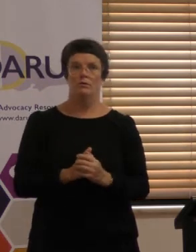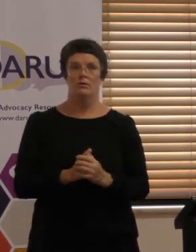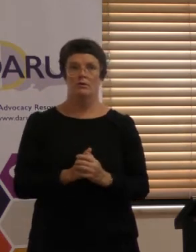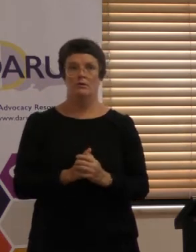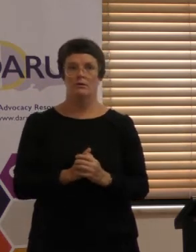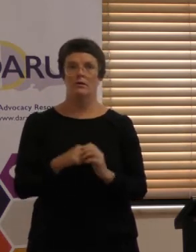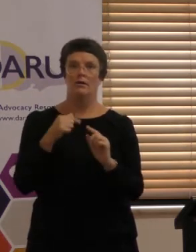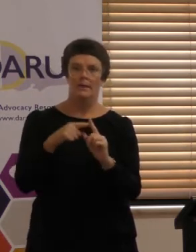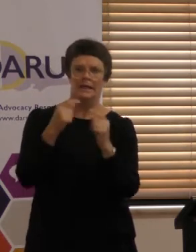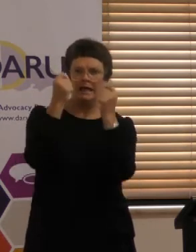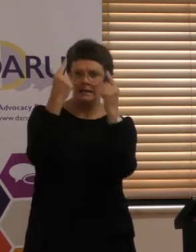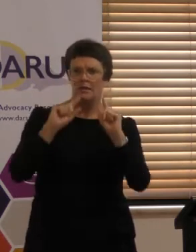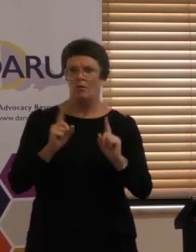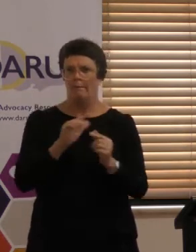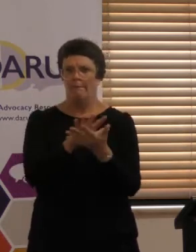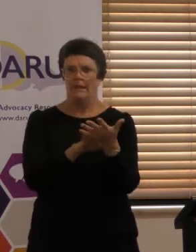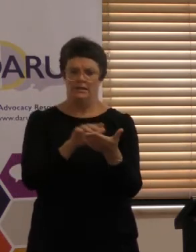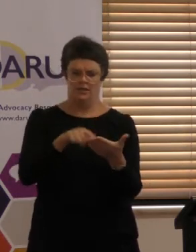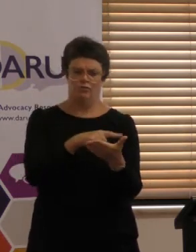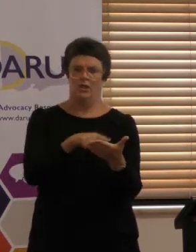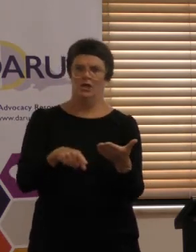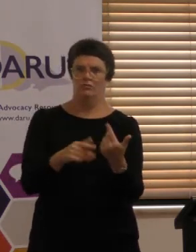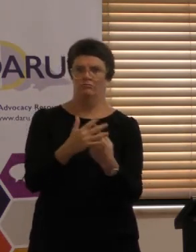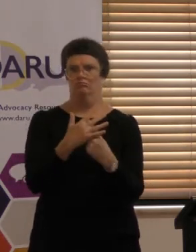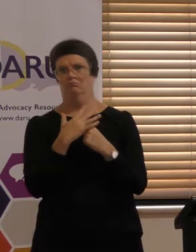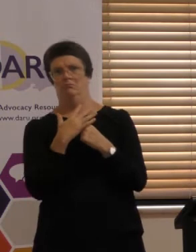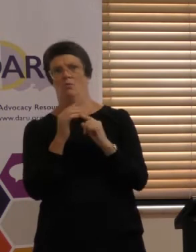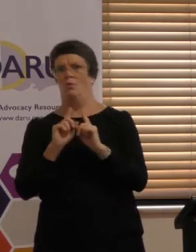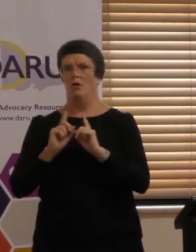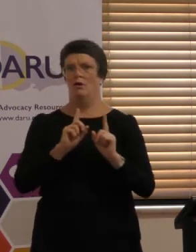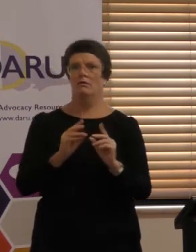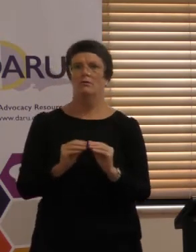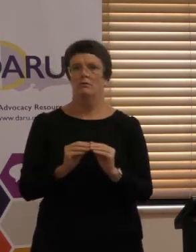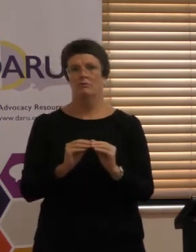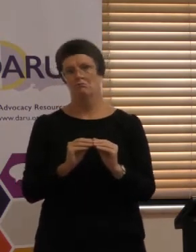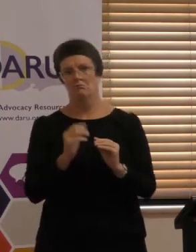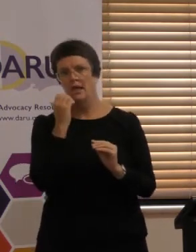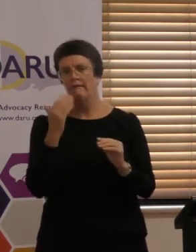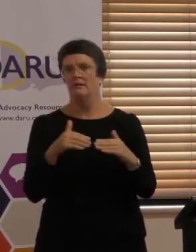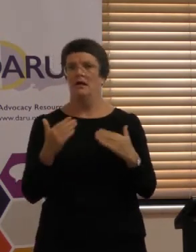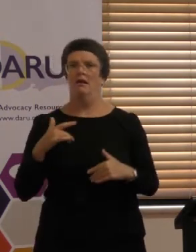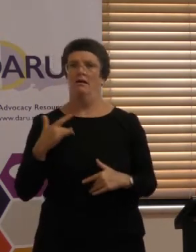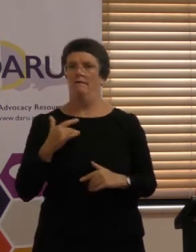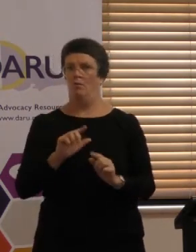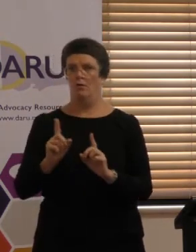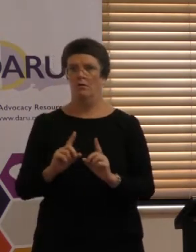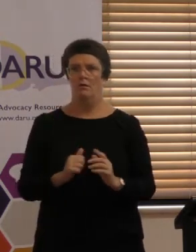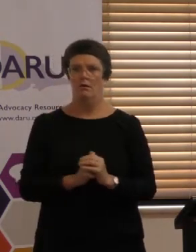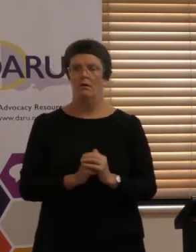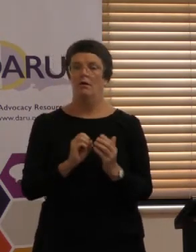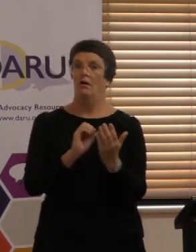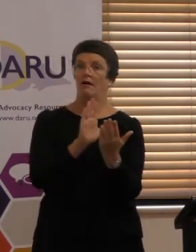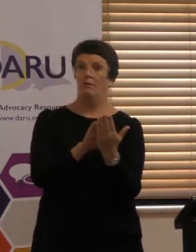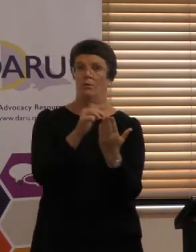to understand what discrimination is and how that might look in their day-to-day lives. And I've listed these kind